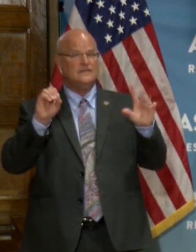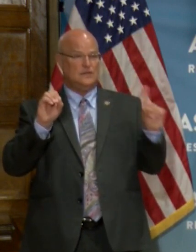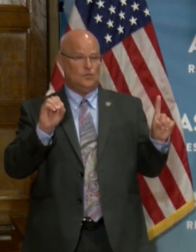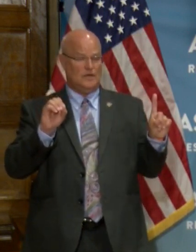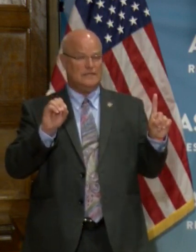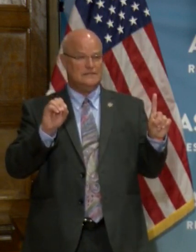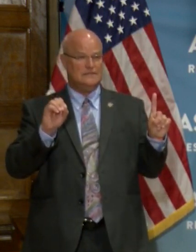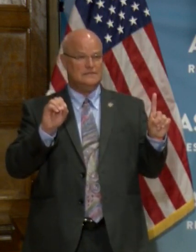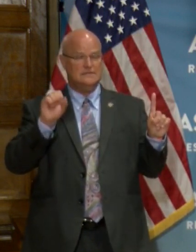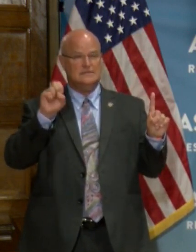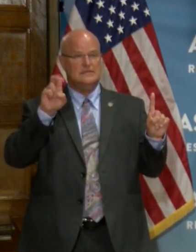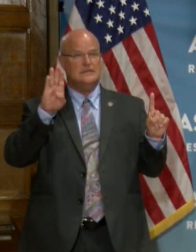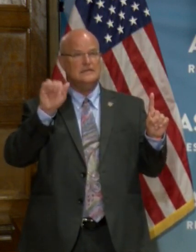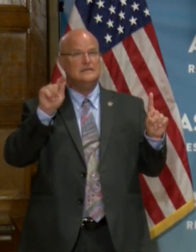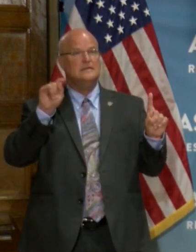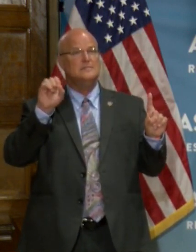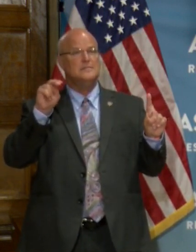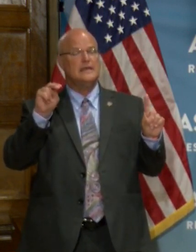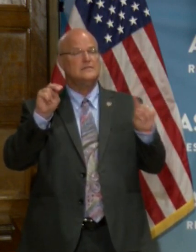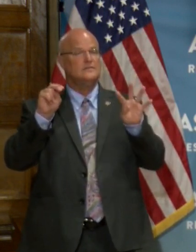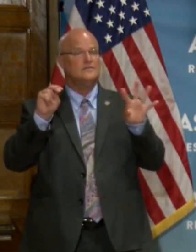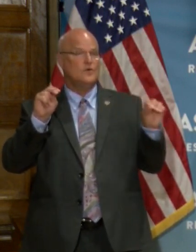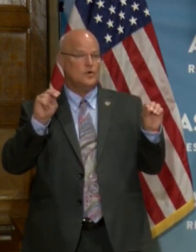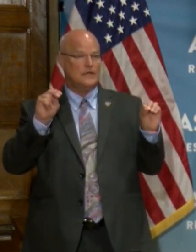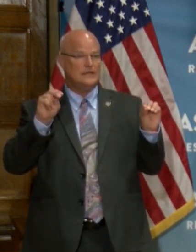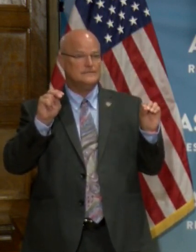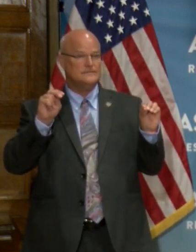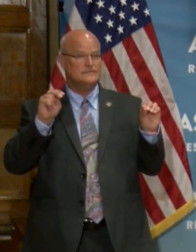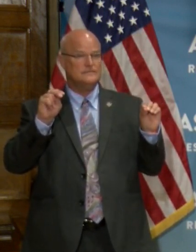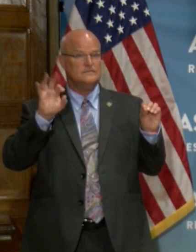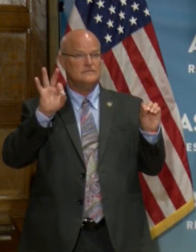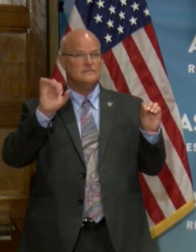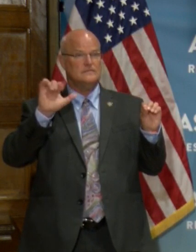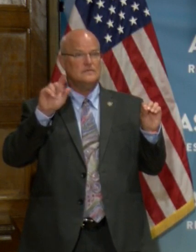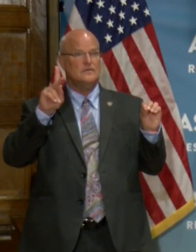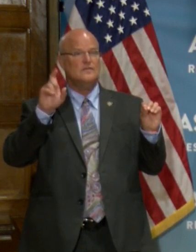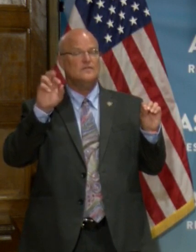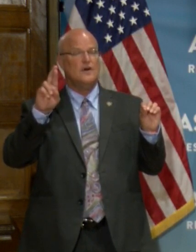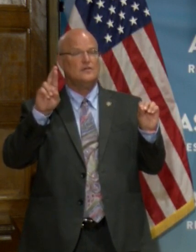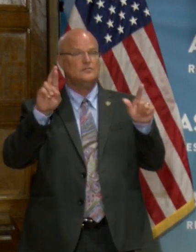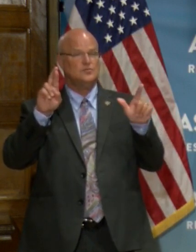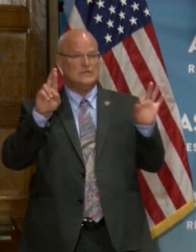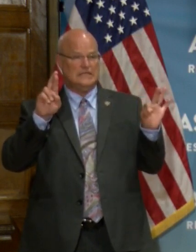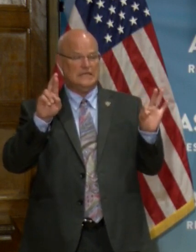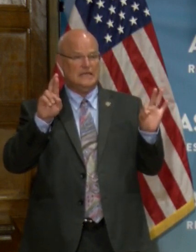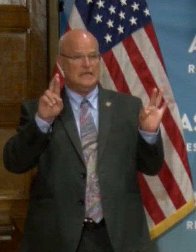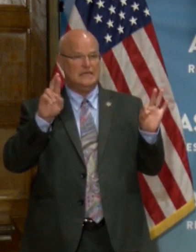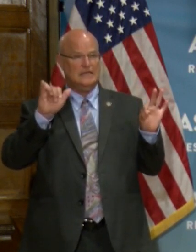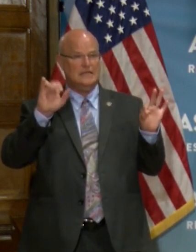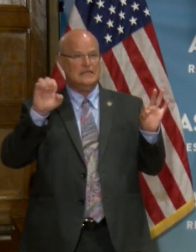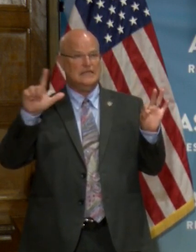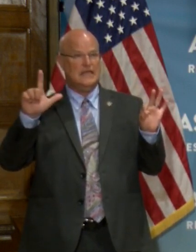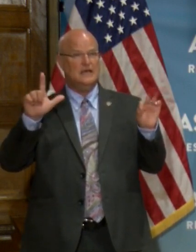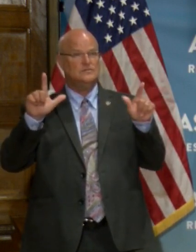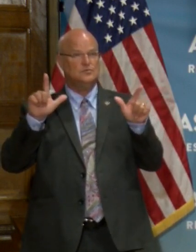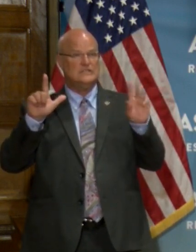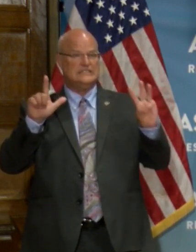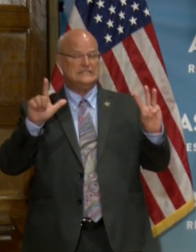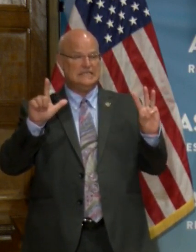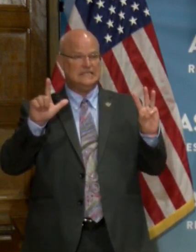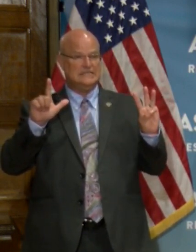51, Sebastian County 40, Faulkner 29, Yale